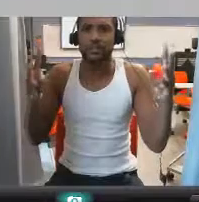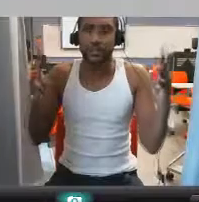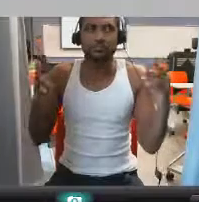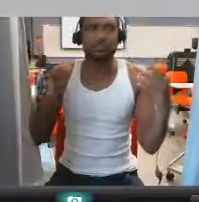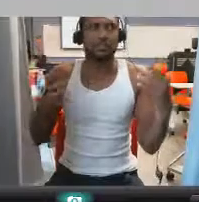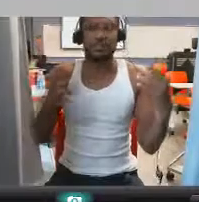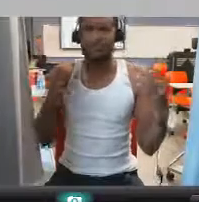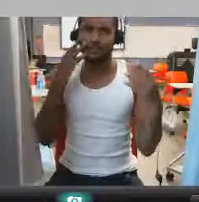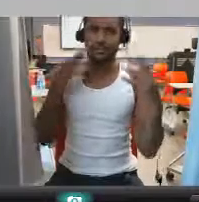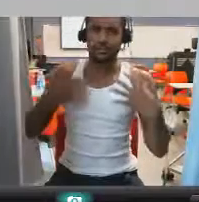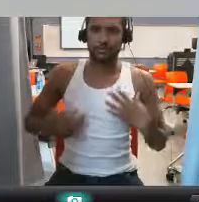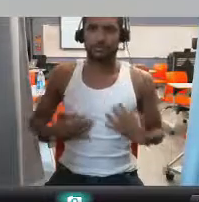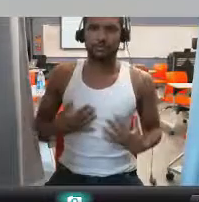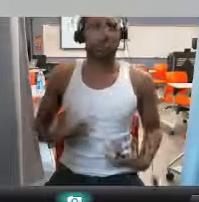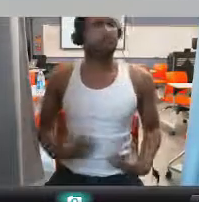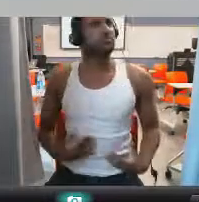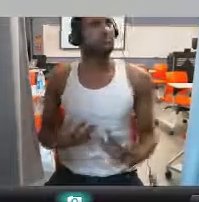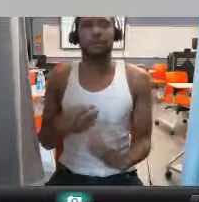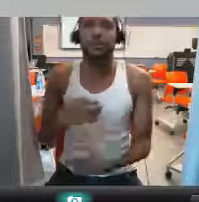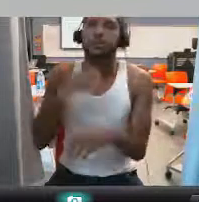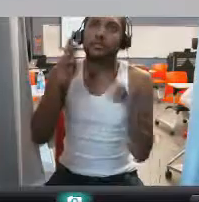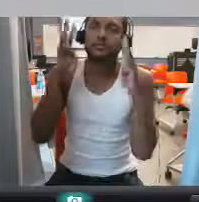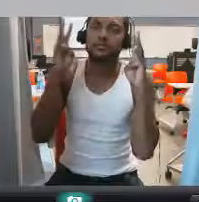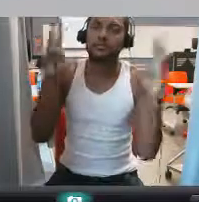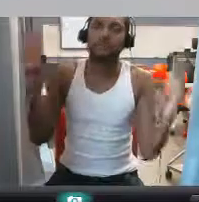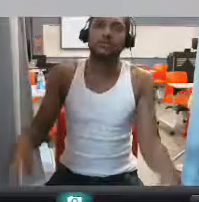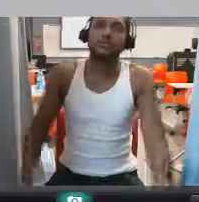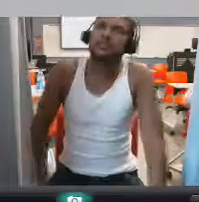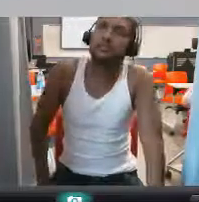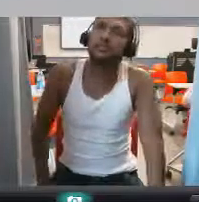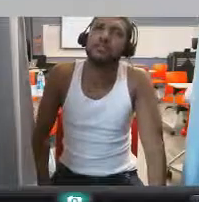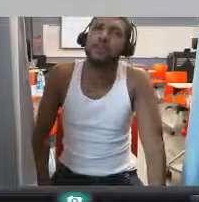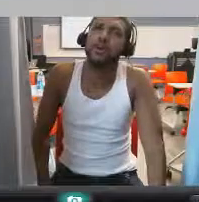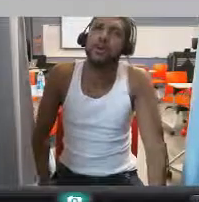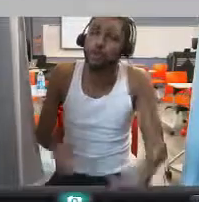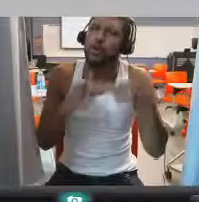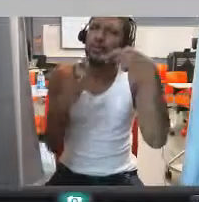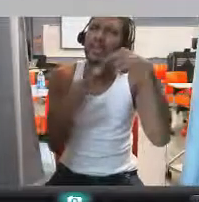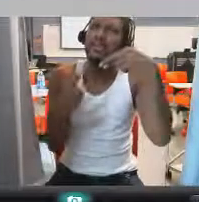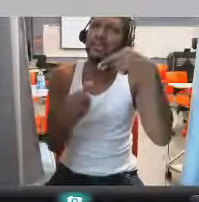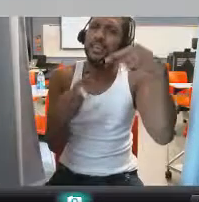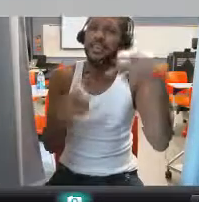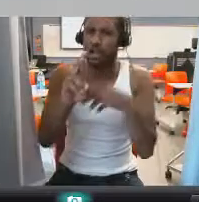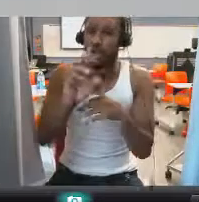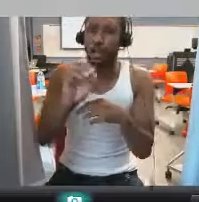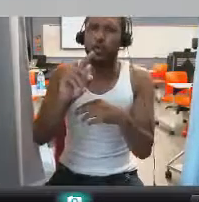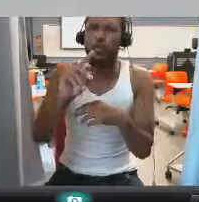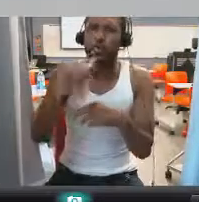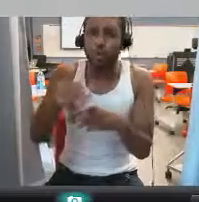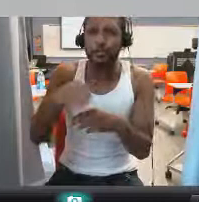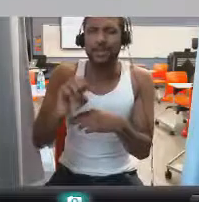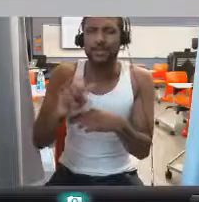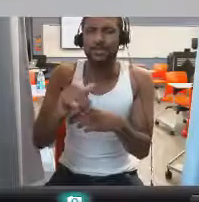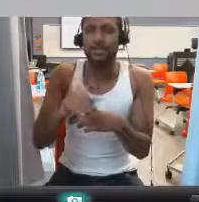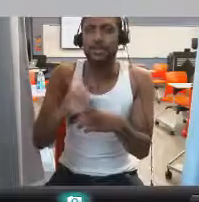interesting things to me. So I'm trying to build it, a picture in my mind's eye, and I keep going, it's ropey. Like I